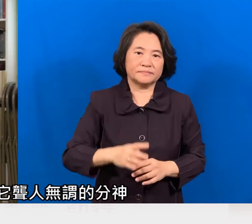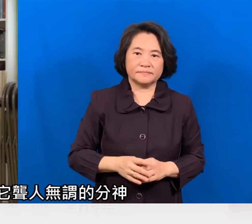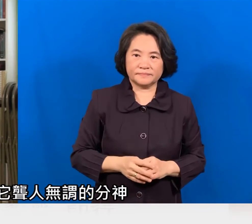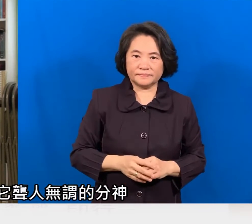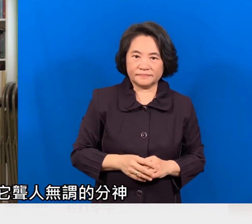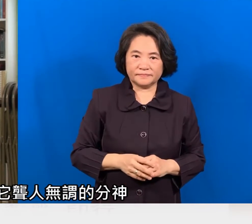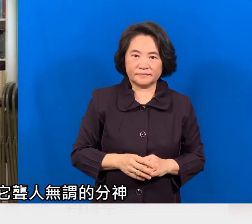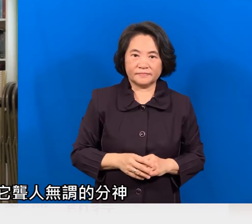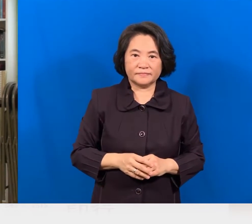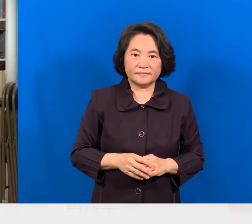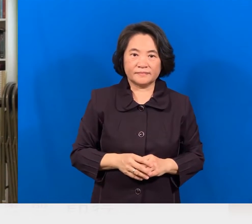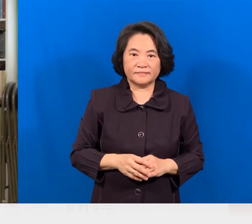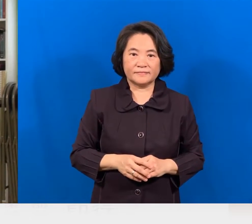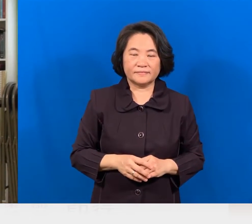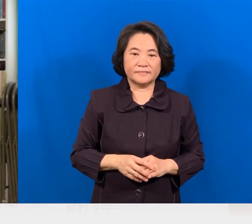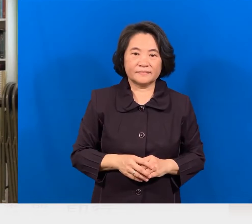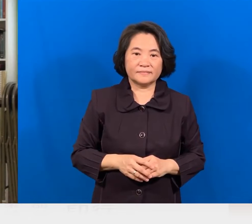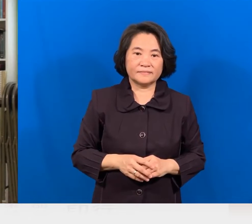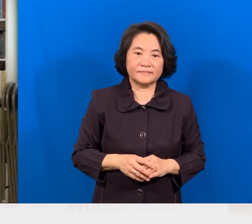for other deaf people.